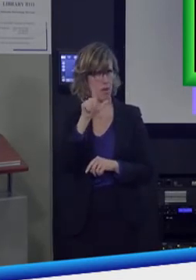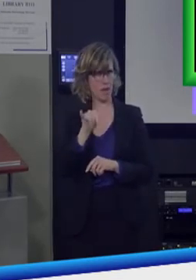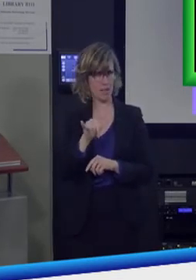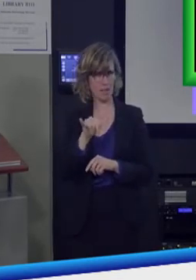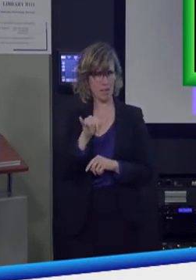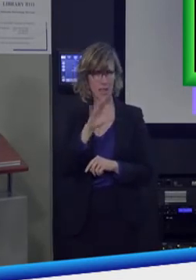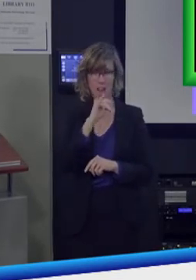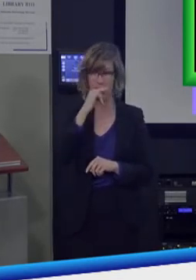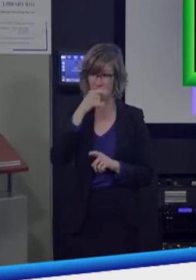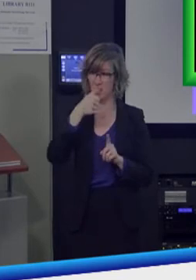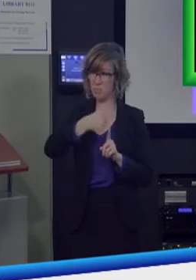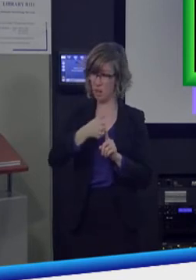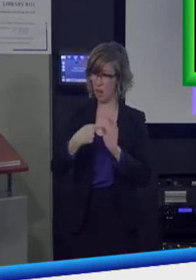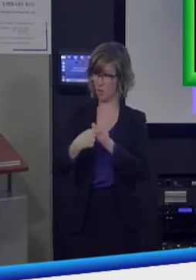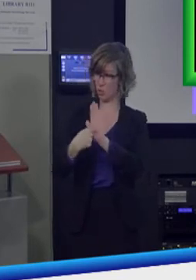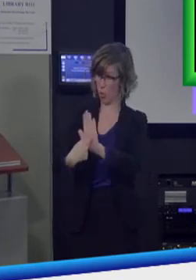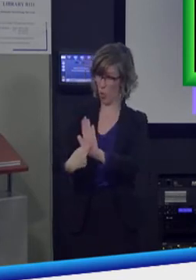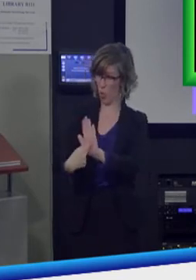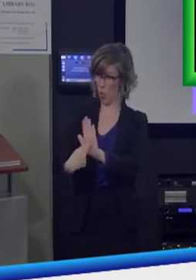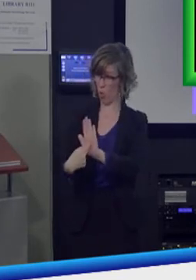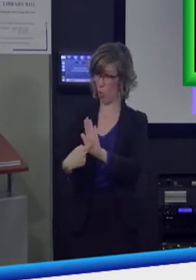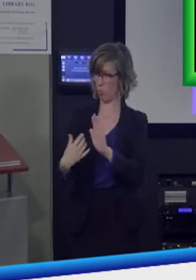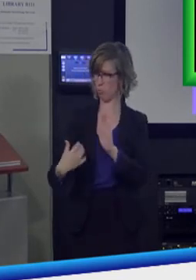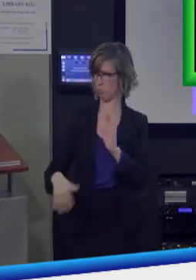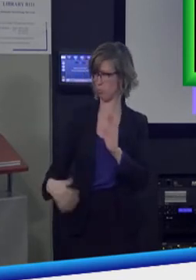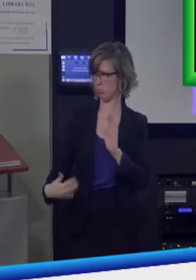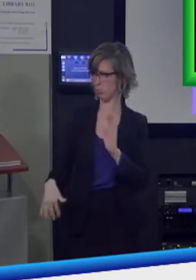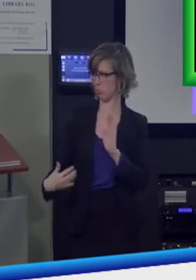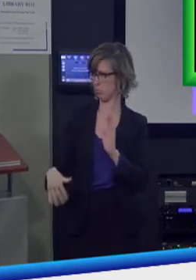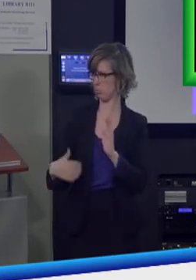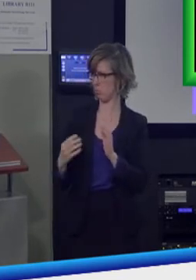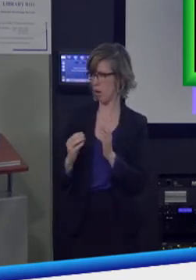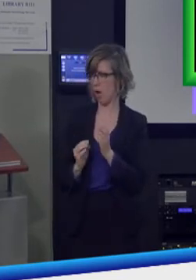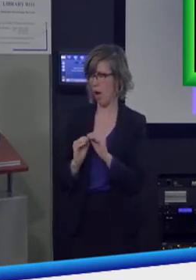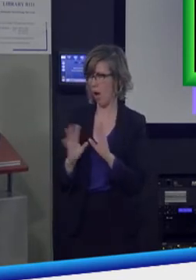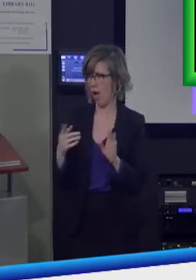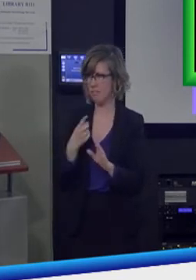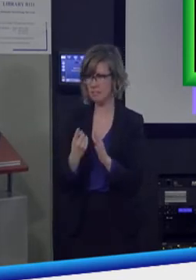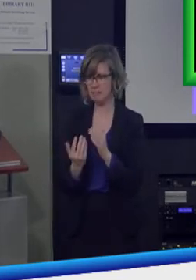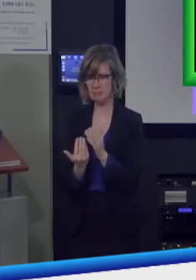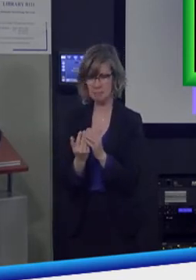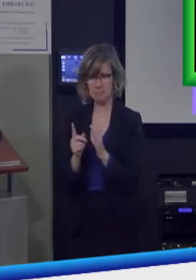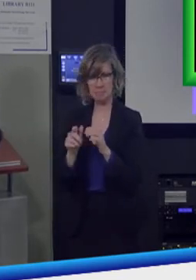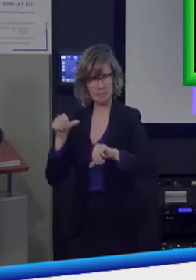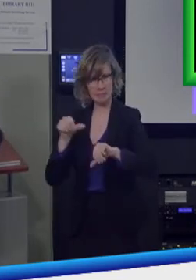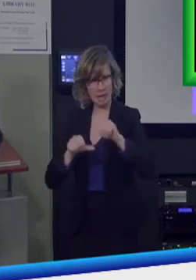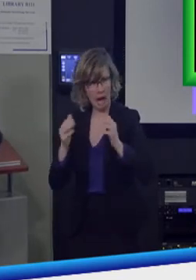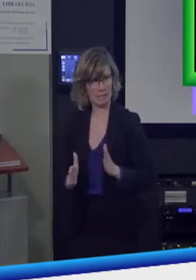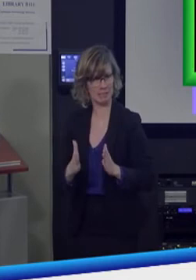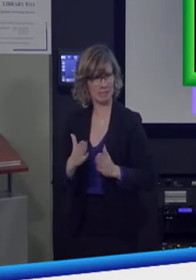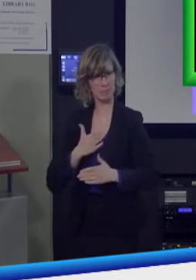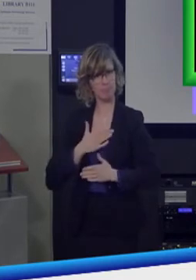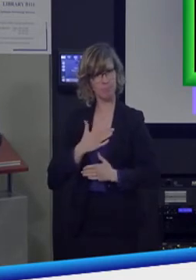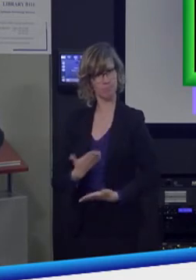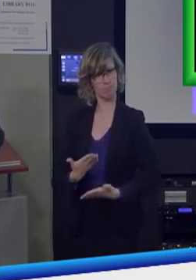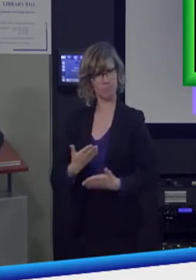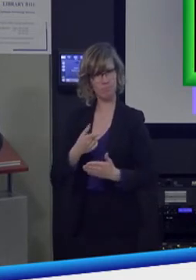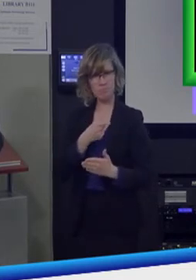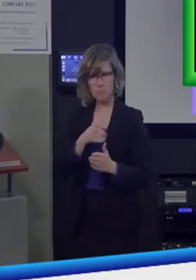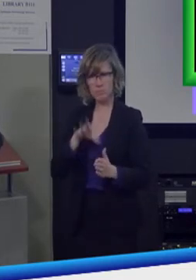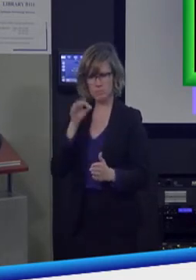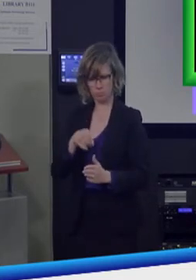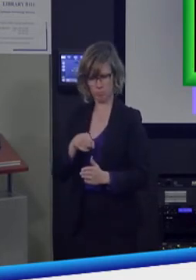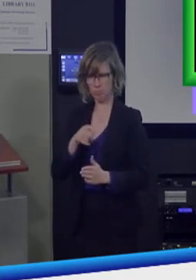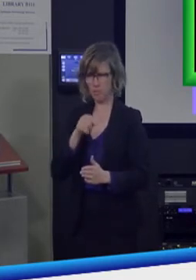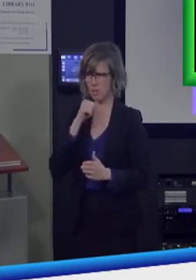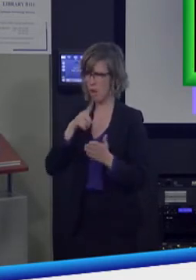that in a science fair and actually reports it, you really have a budding scientist. He's surprised by the result, but the data are